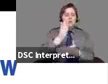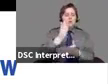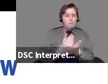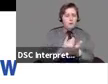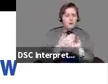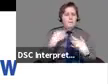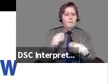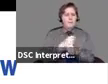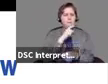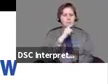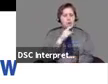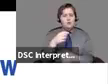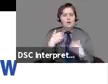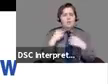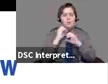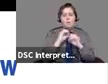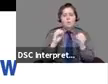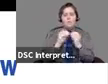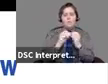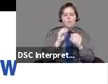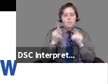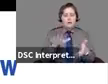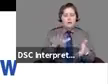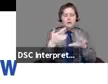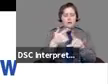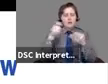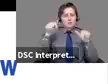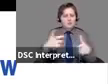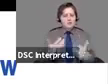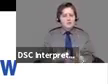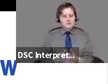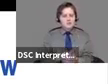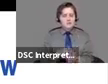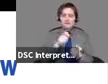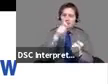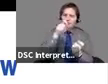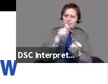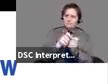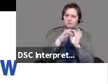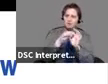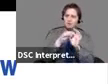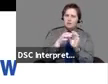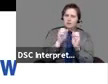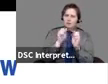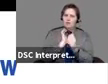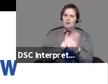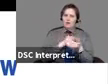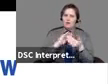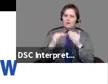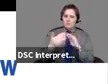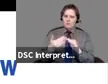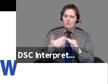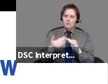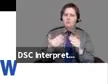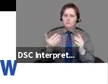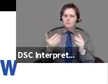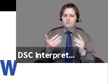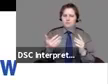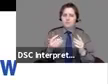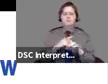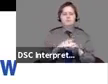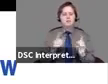to ensure that there are no more deaths that occur, in particular in our country, in our community.